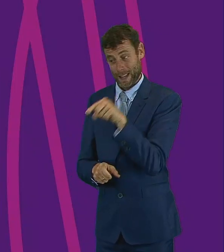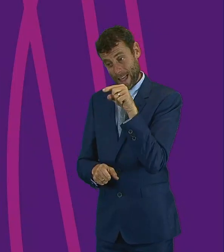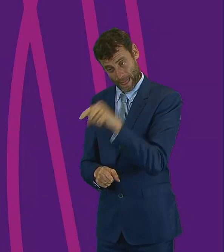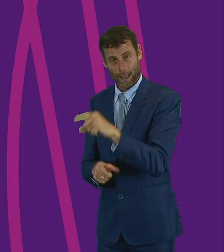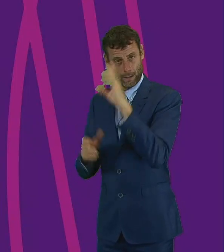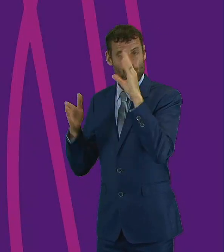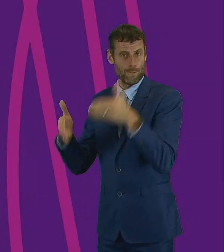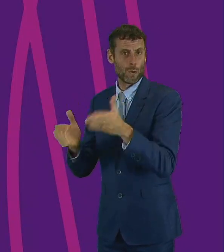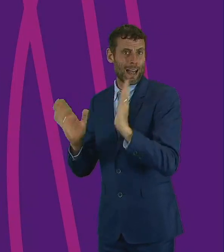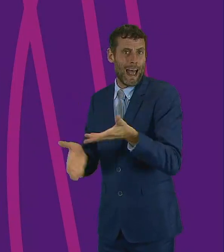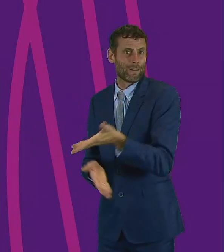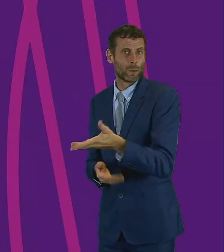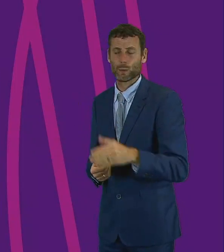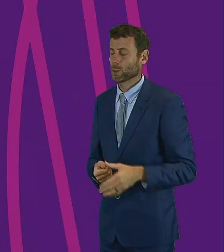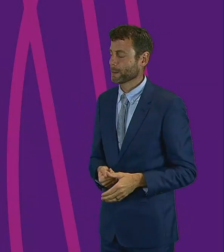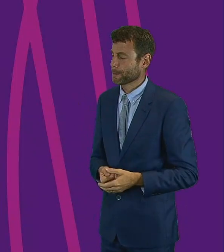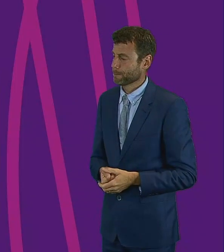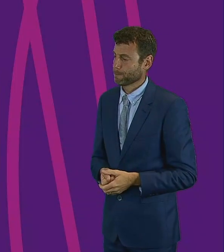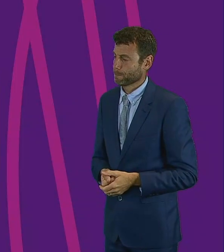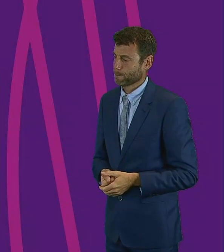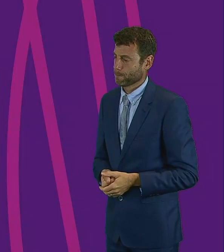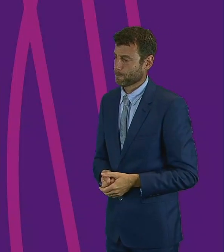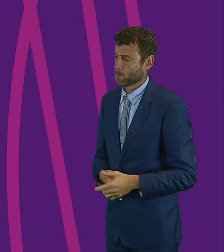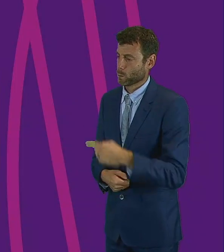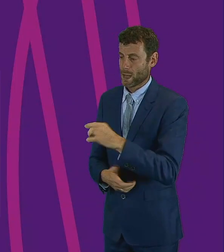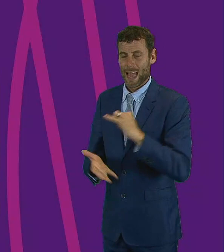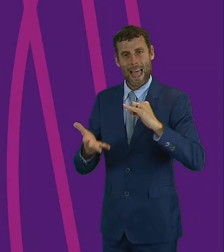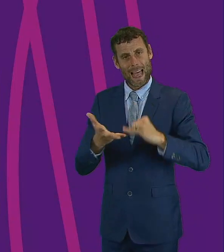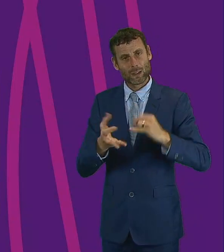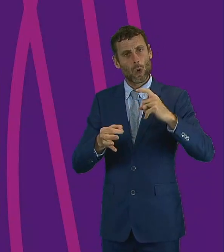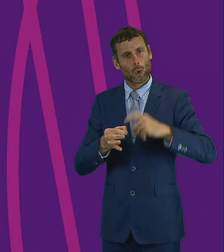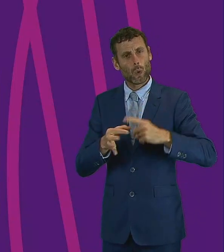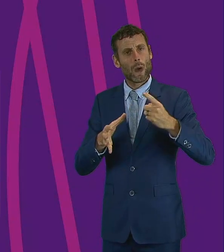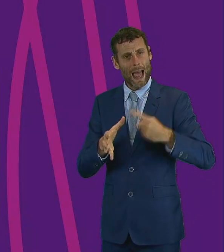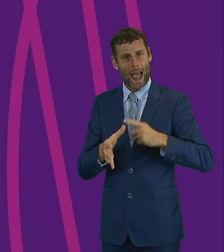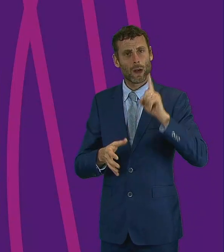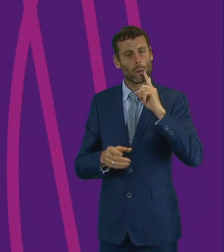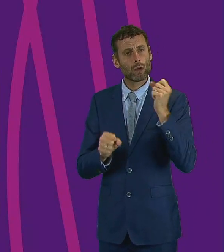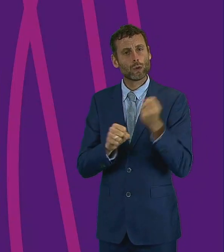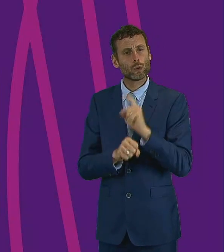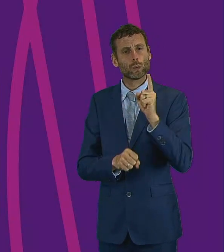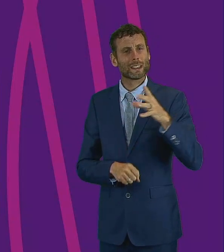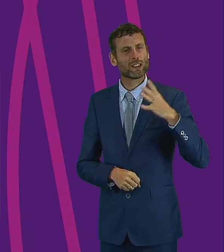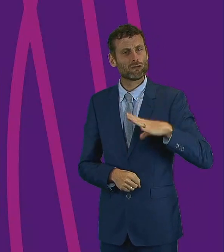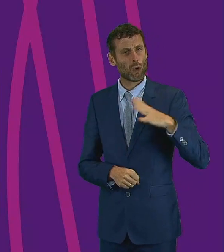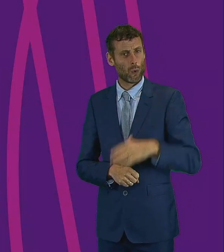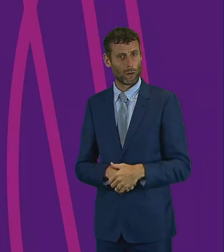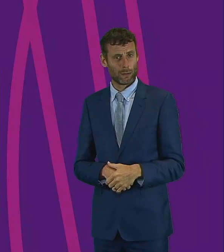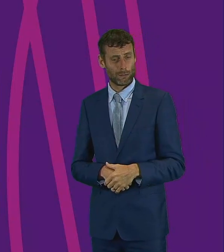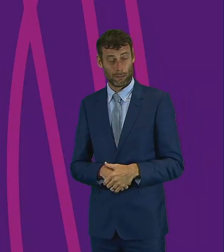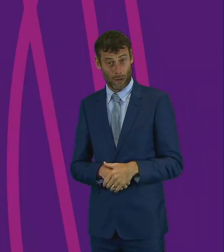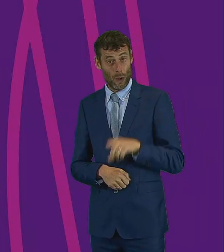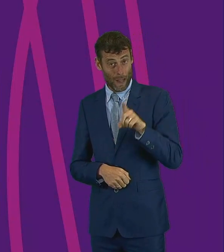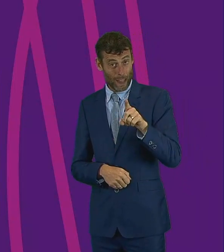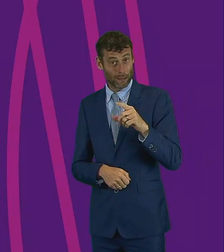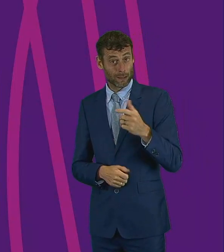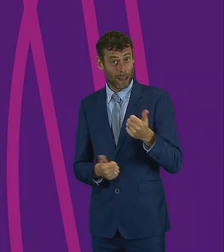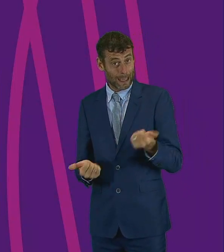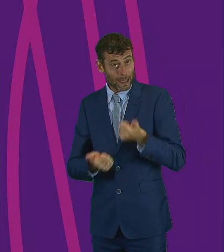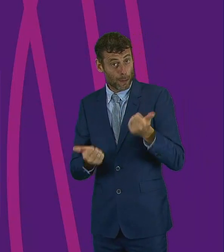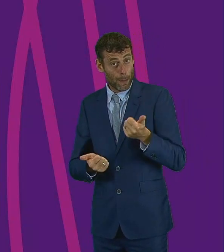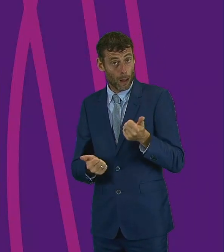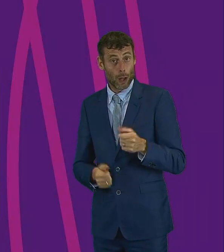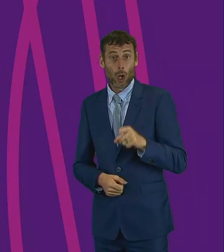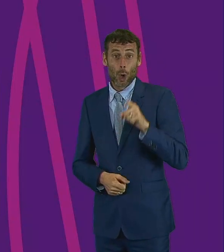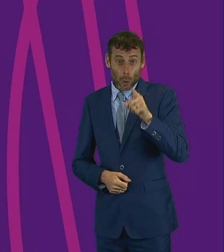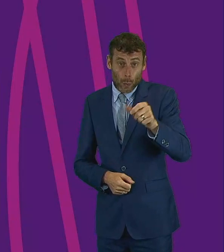that. Ruth Davidson. The SQA will do what is required. It is acceptable to you when you know that they're planning